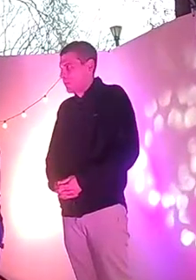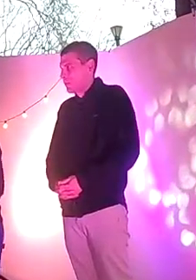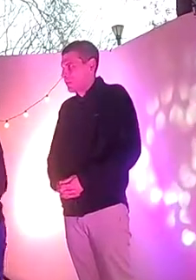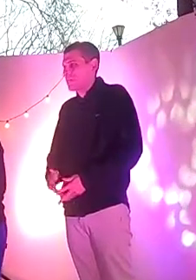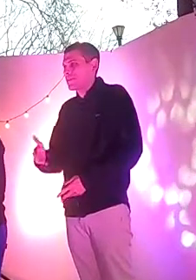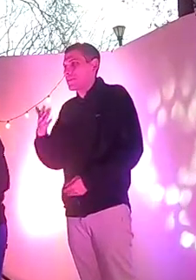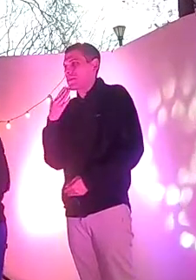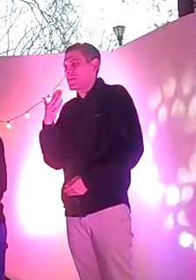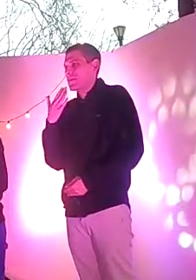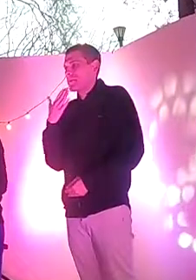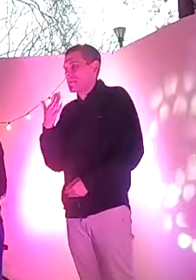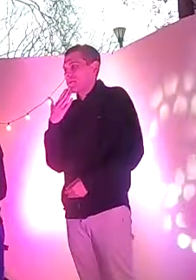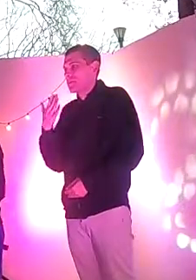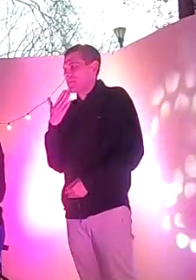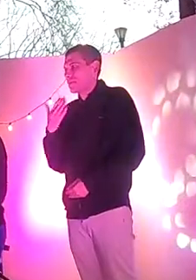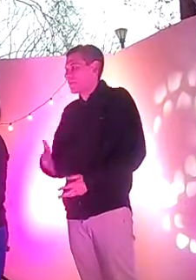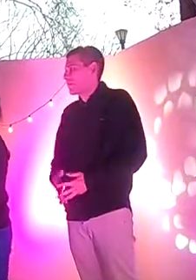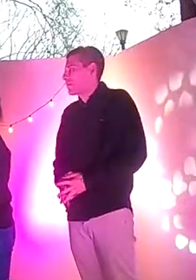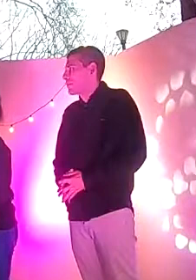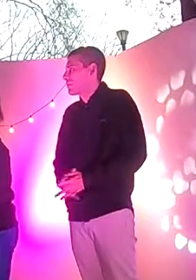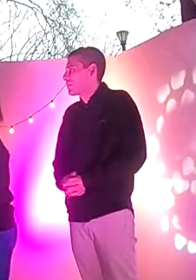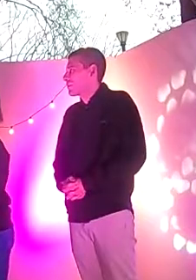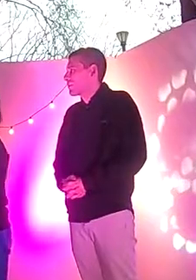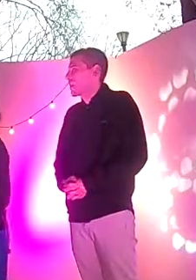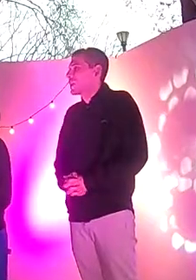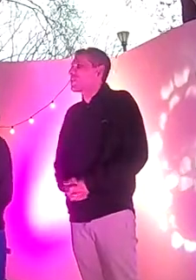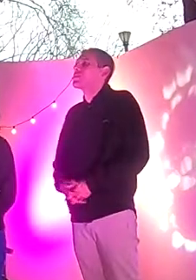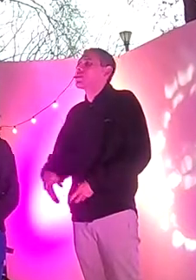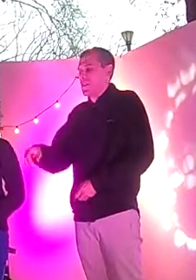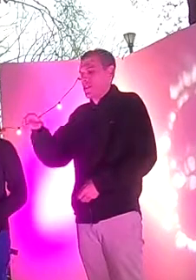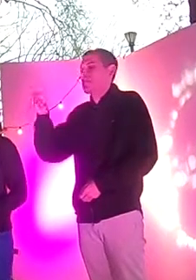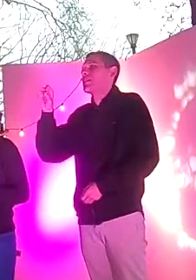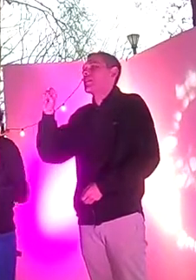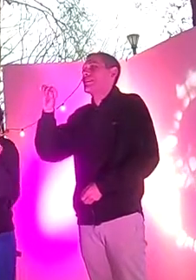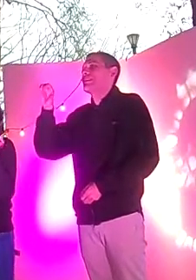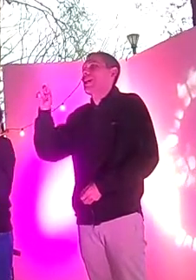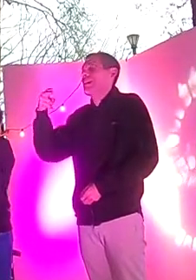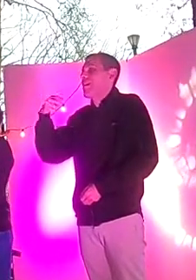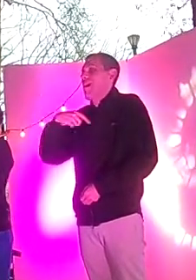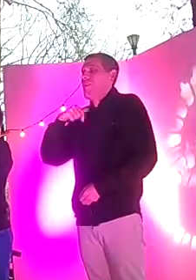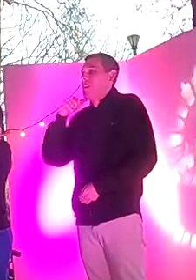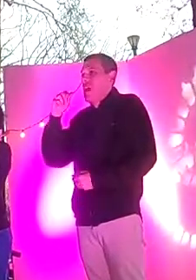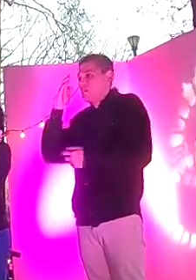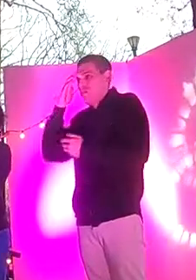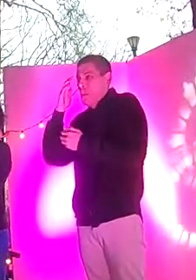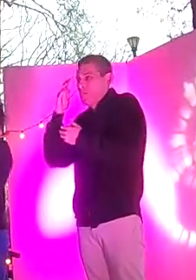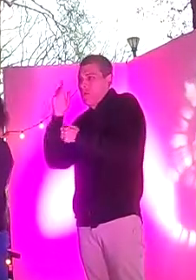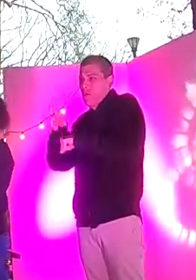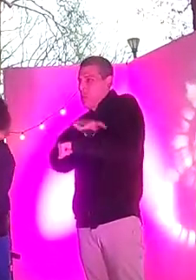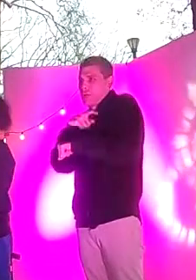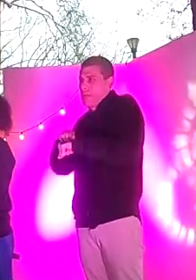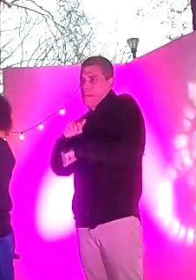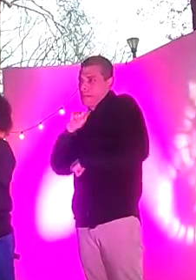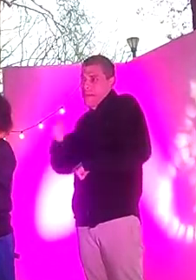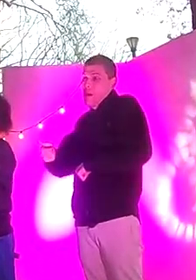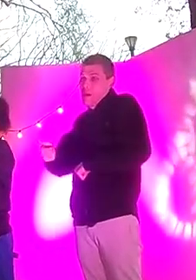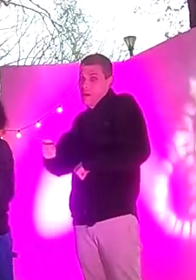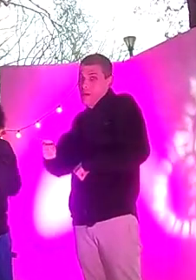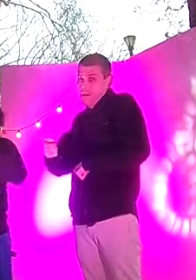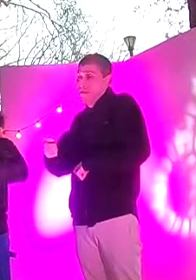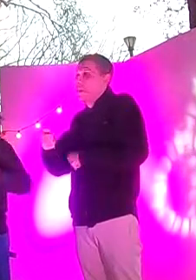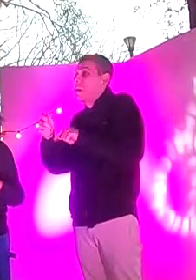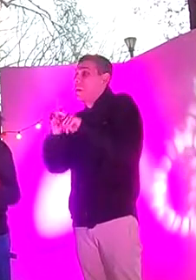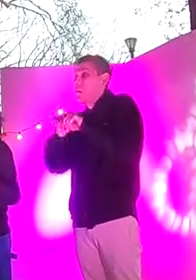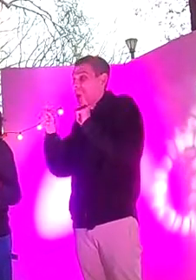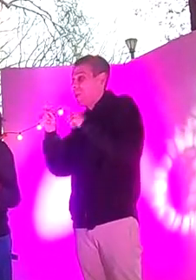Thank you. All right, I have not known Saya for that long, and in the short time that I have known them, I